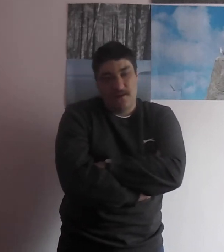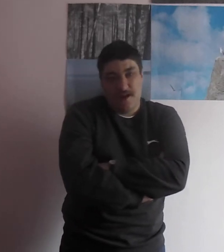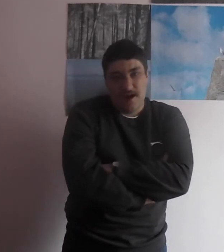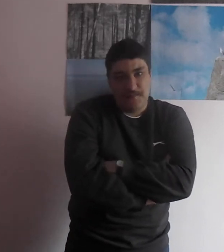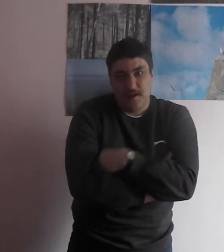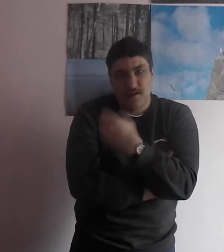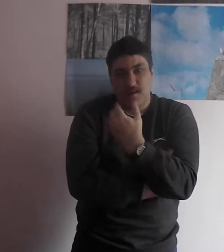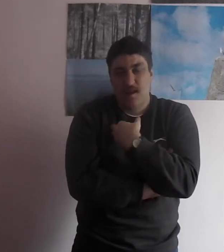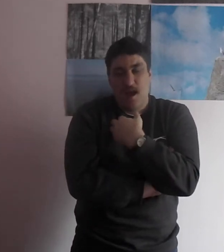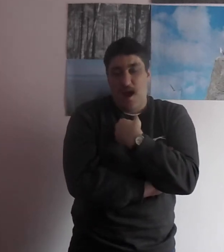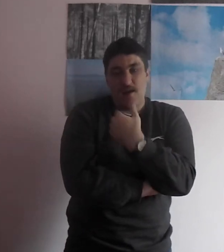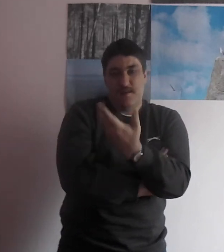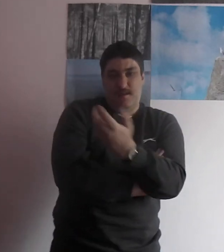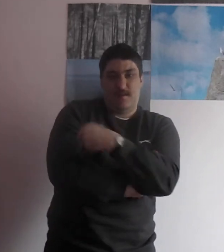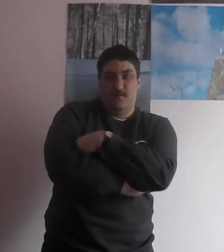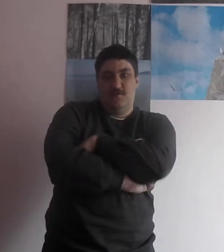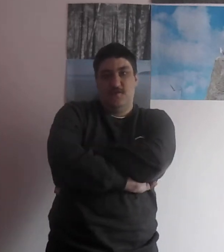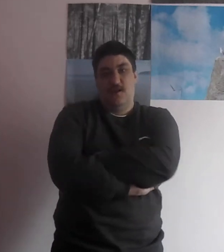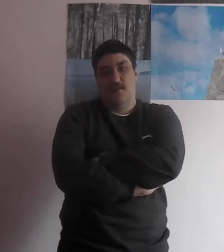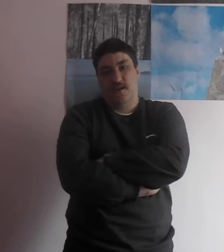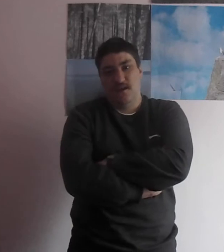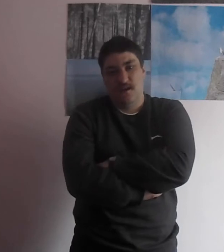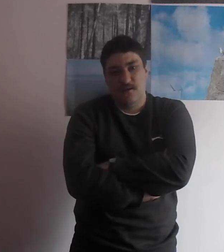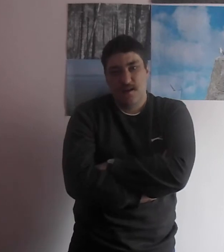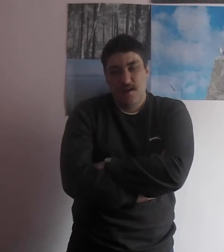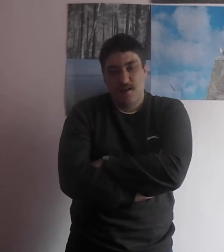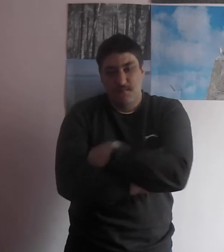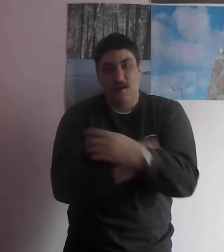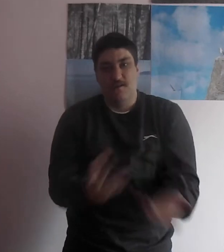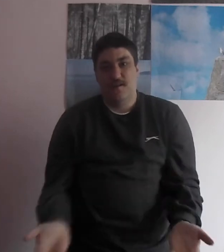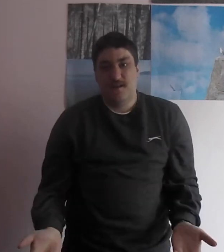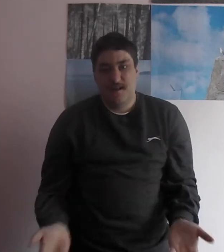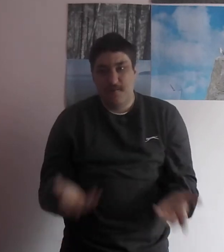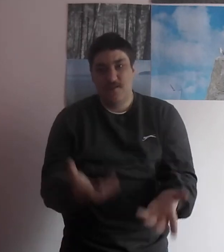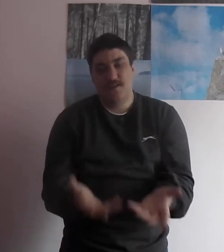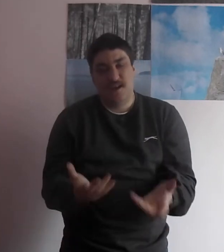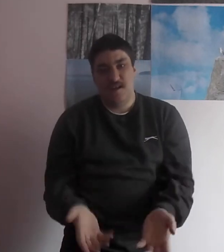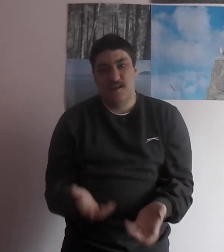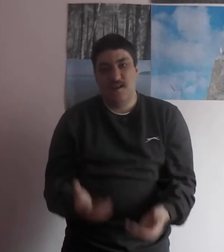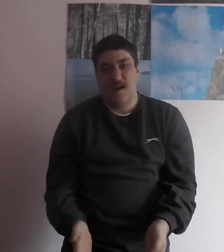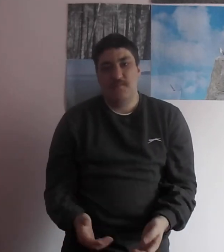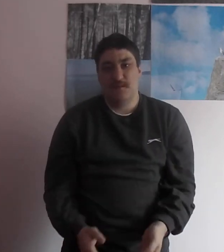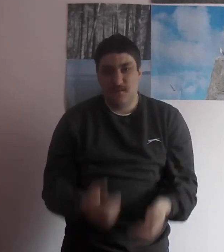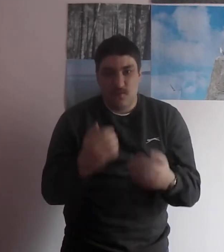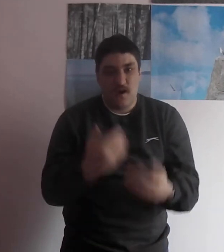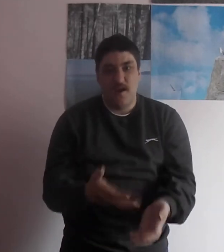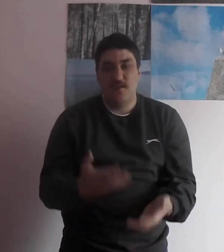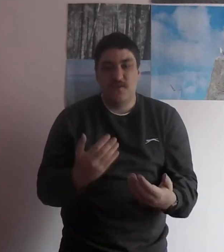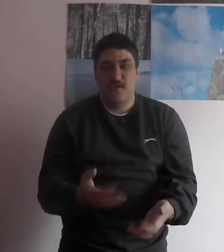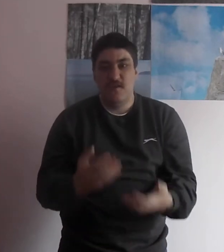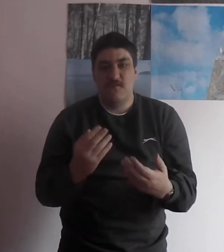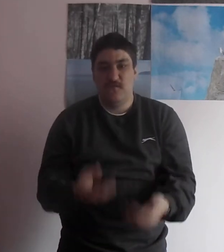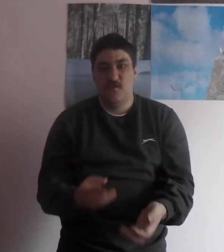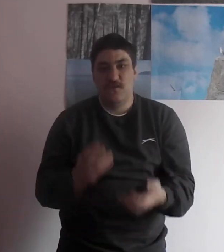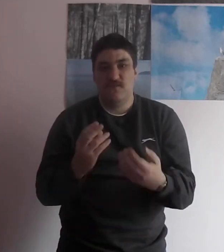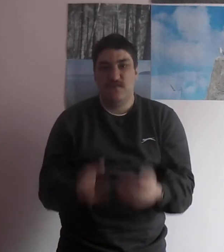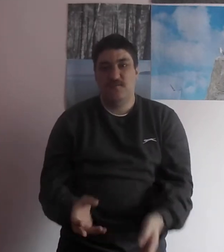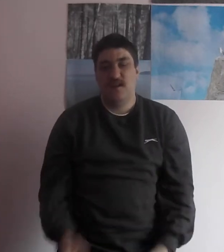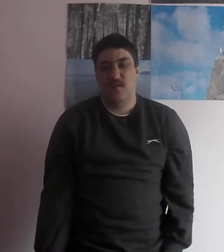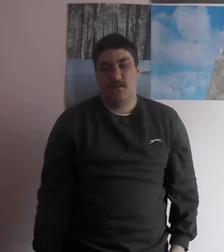that, because I think they're too short. I think, come on, give us a decent game. 20, 30, 40, 50 hours